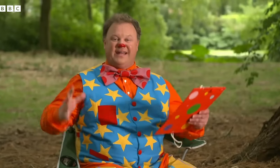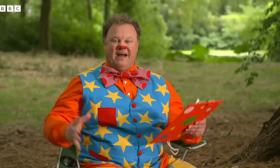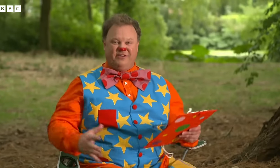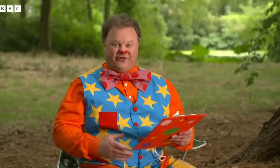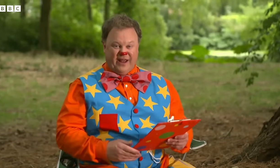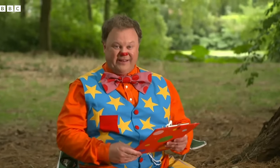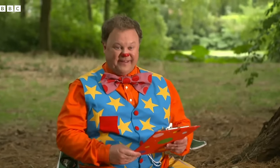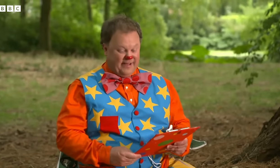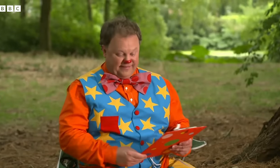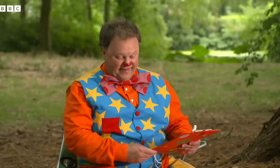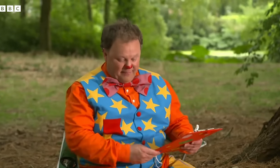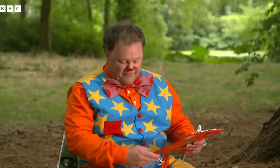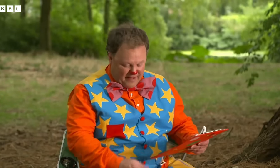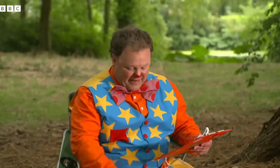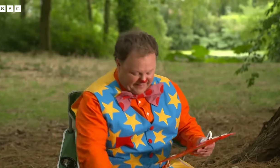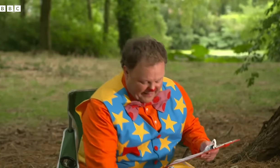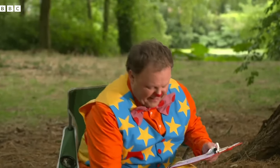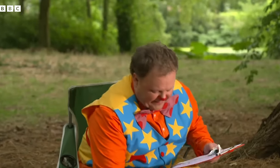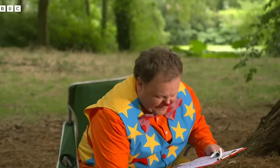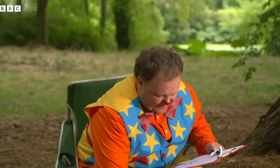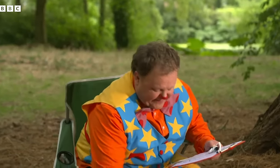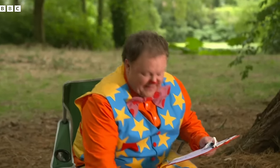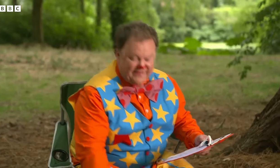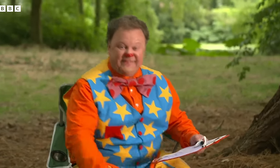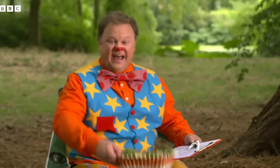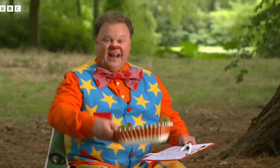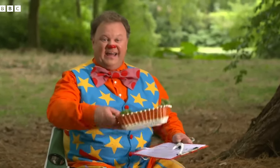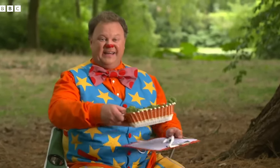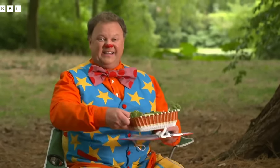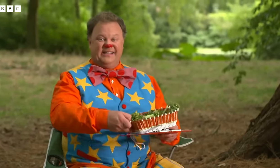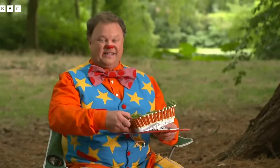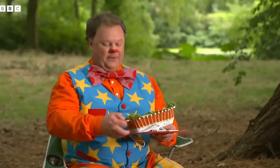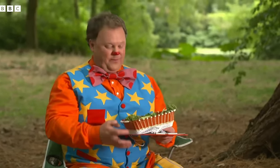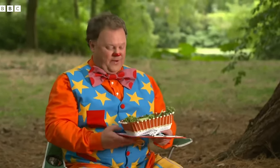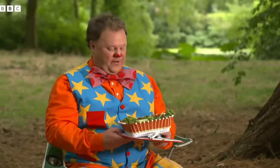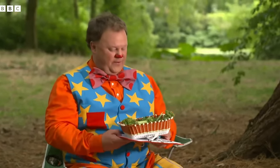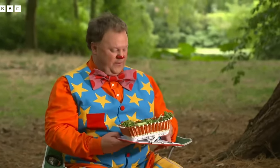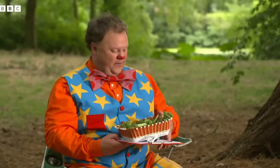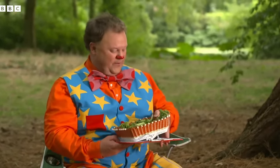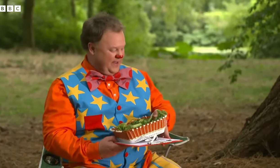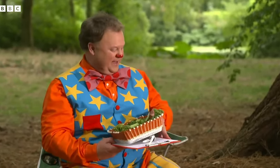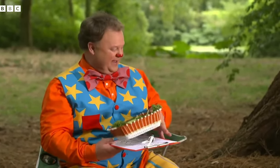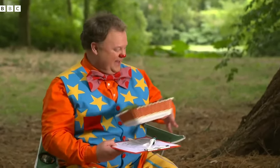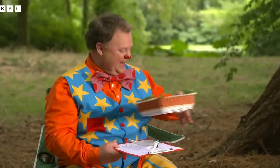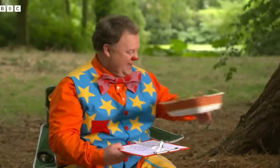can have a treat. Some of my delicious salad. Woohoo!